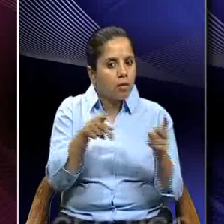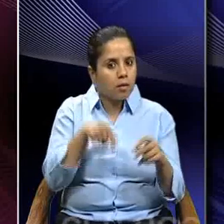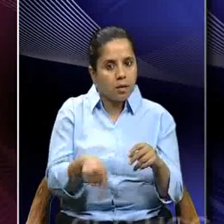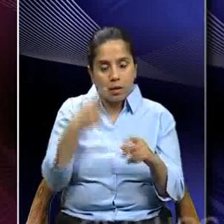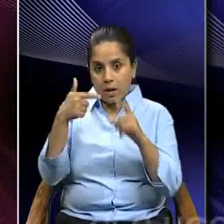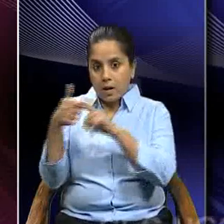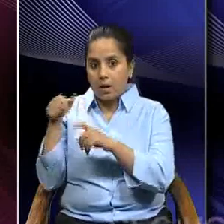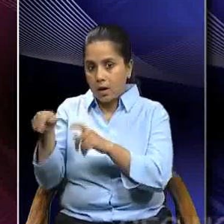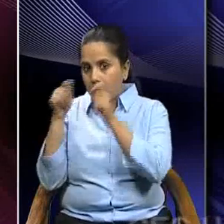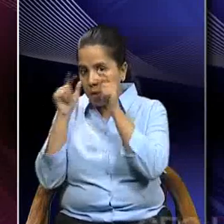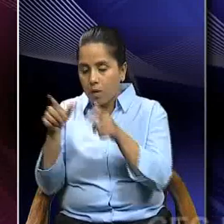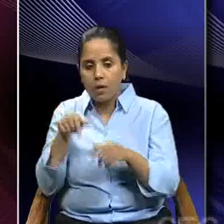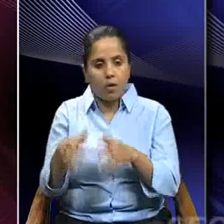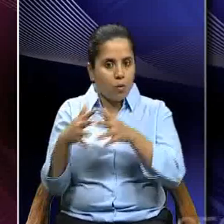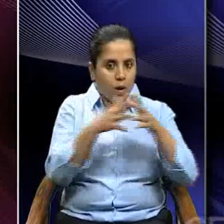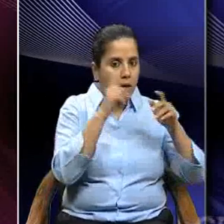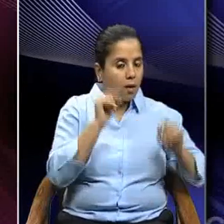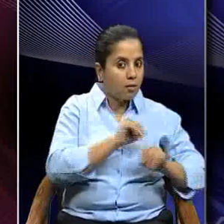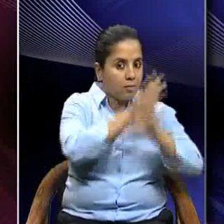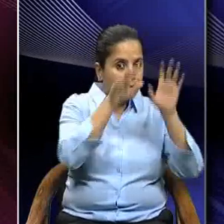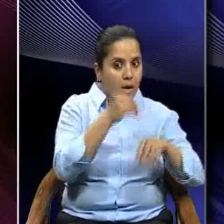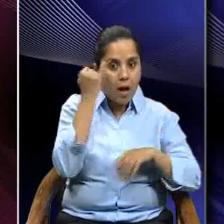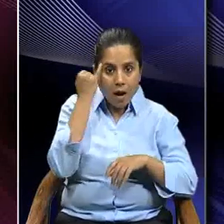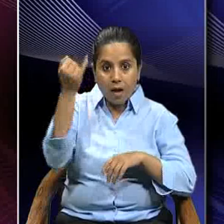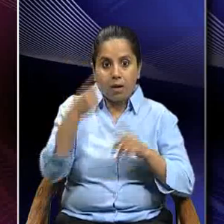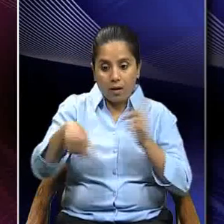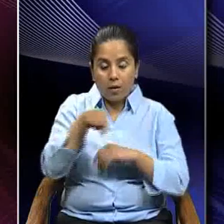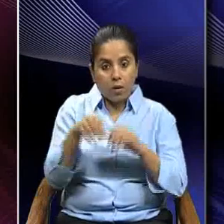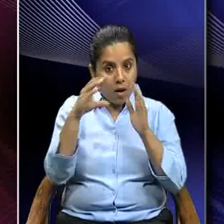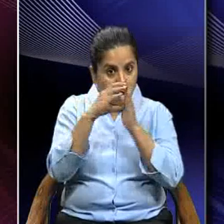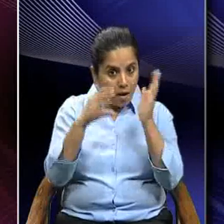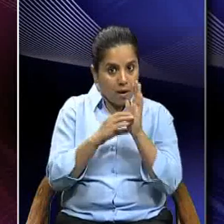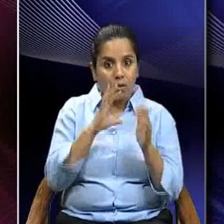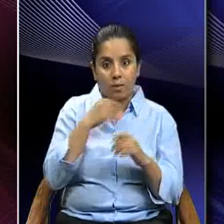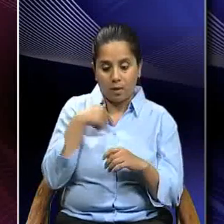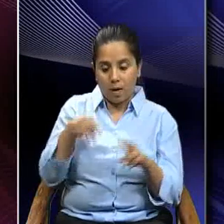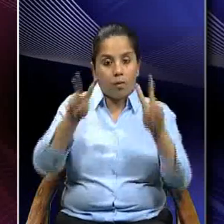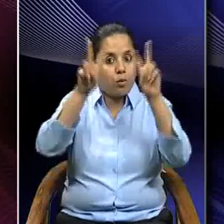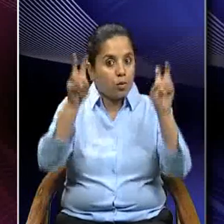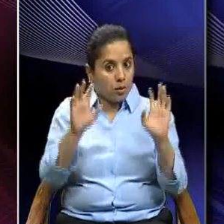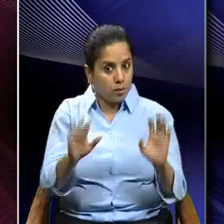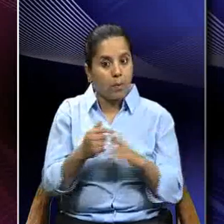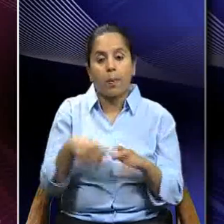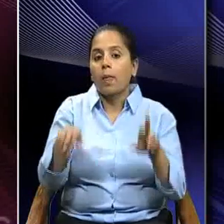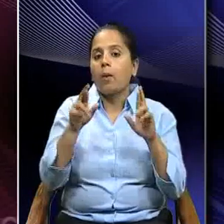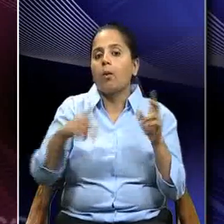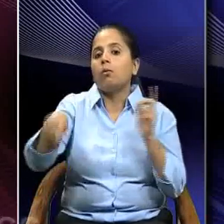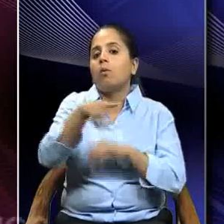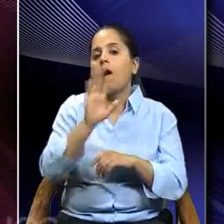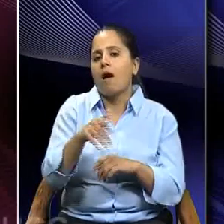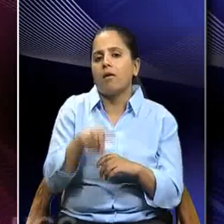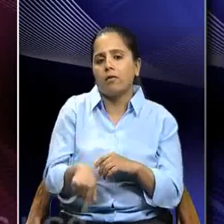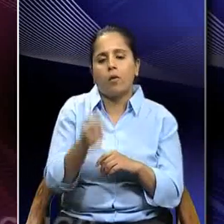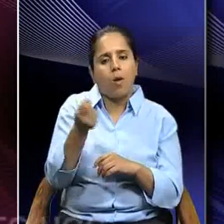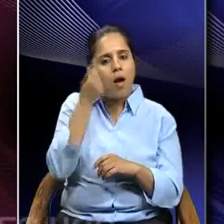Awakening and Western Enlightenment idea with the help of the article which I have quoted. And I hope you must have